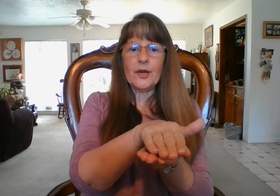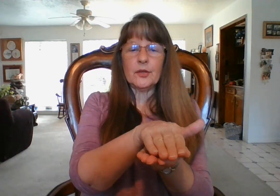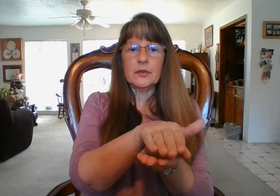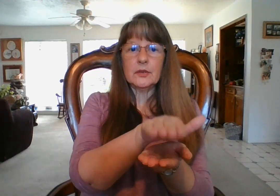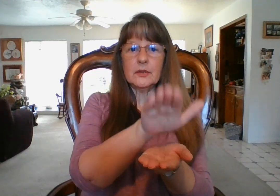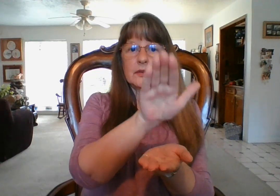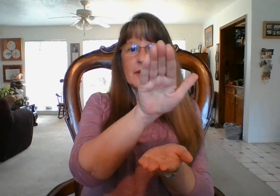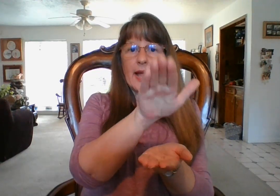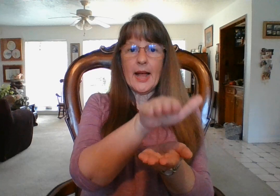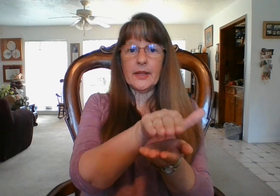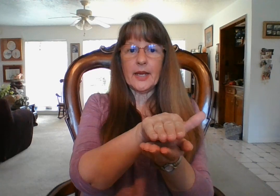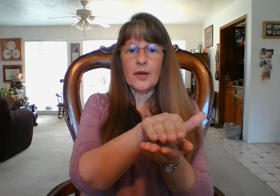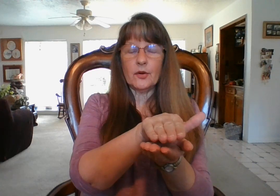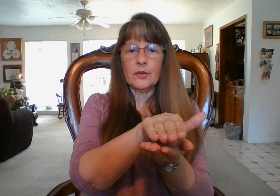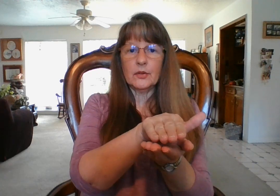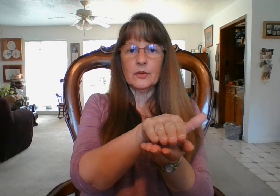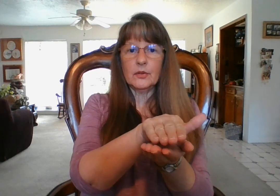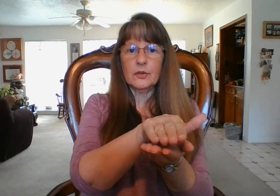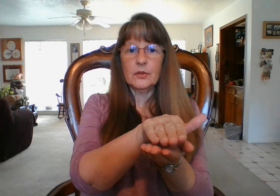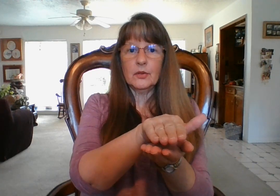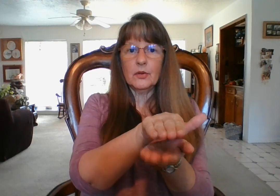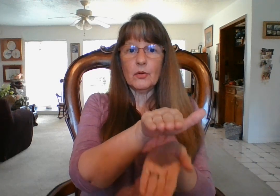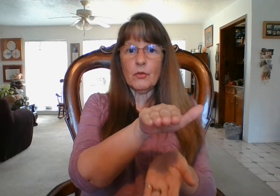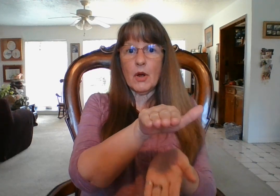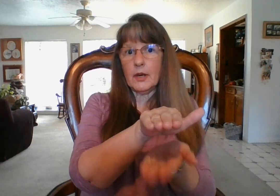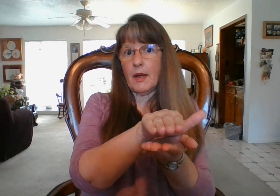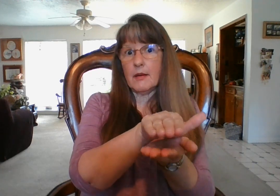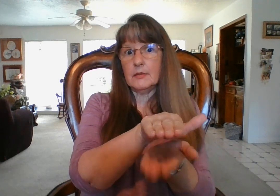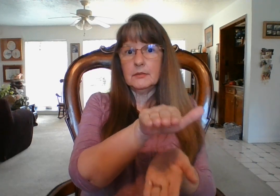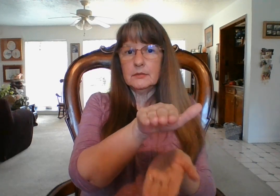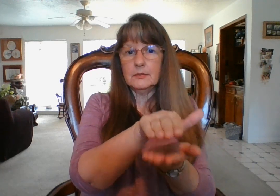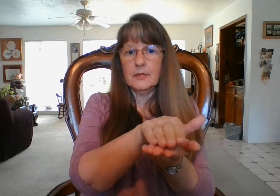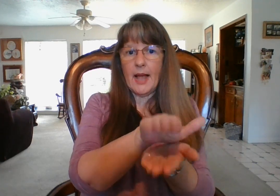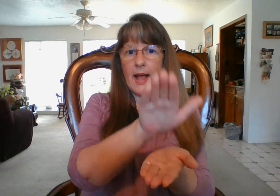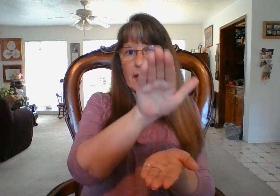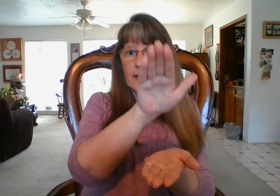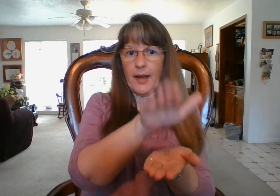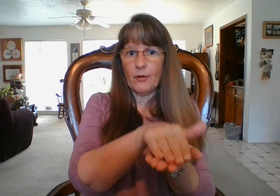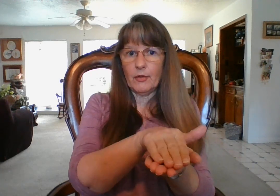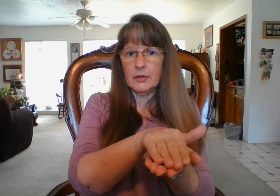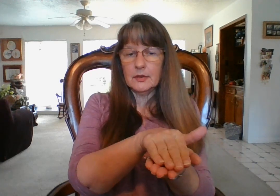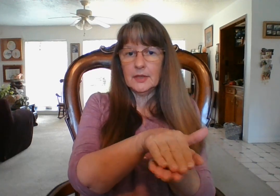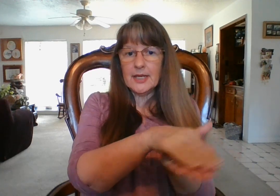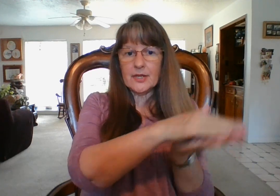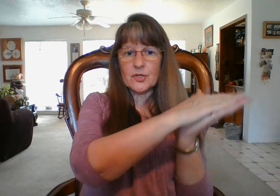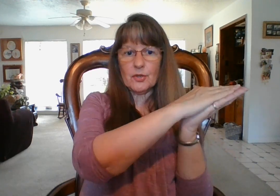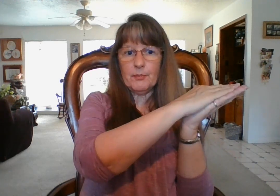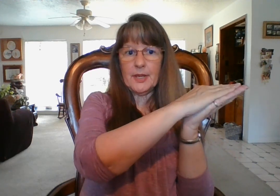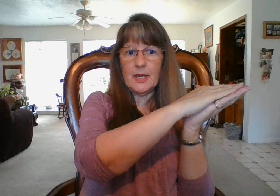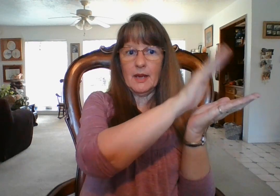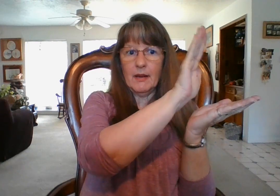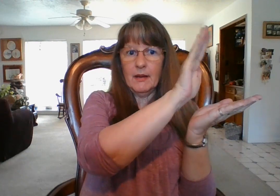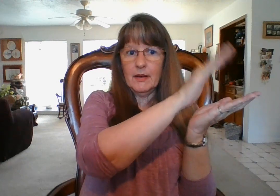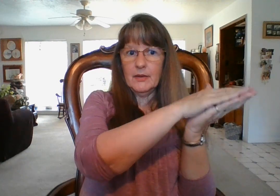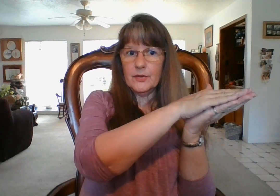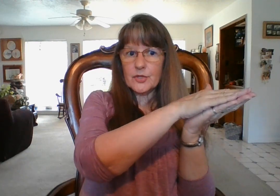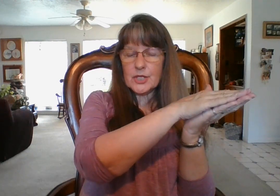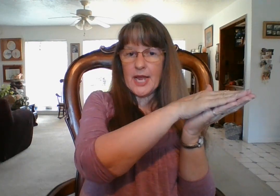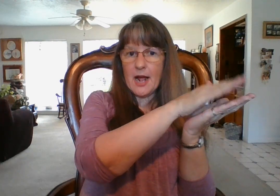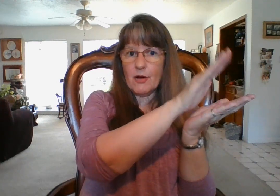Alligator, alligator, crocodile, alligator. Because it's their big